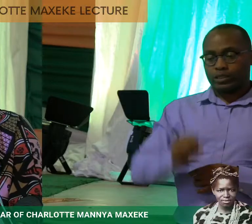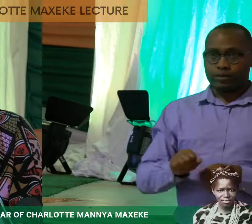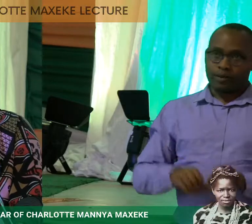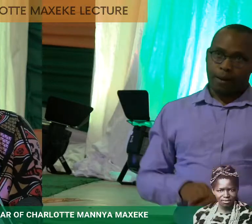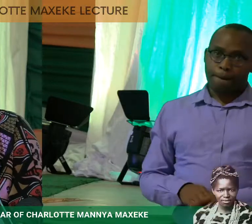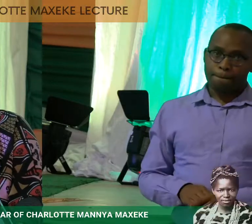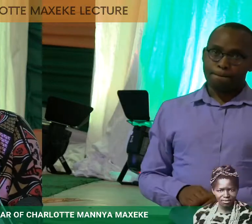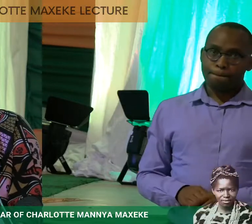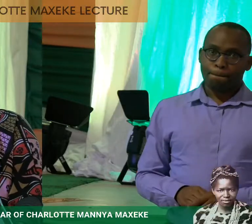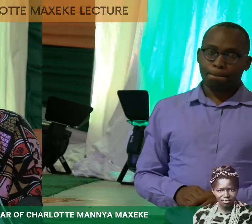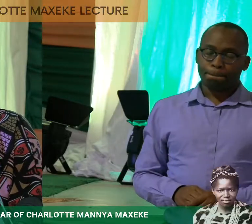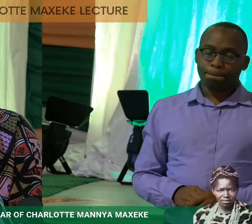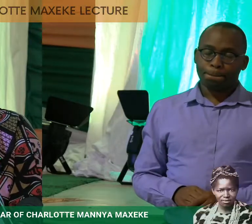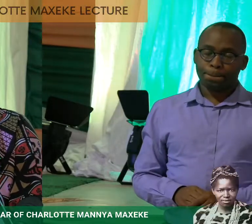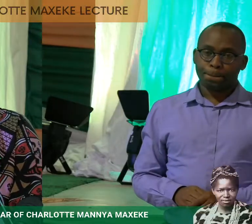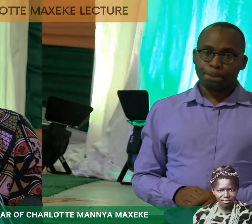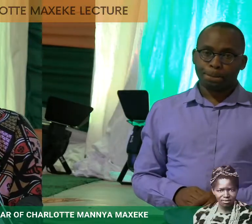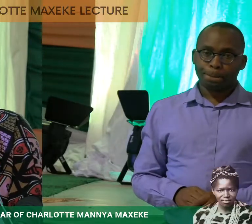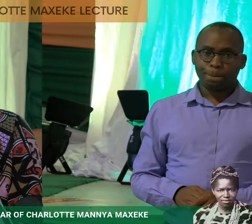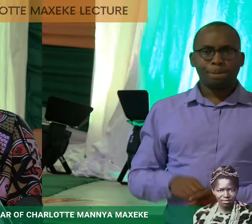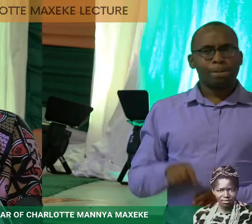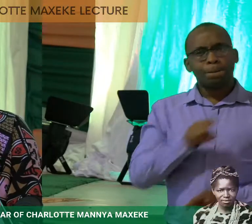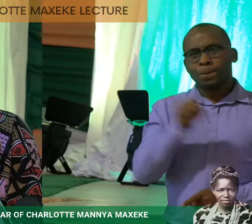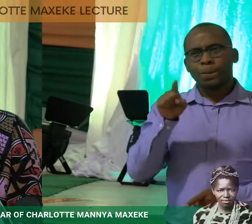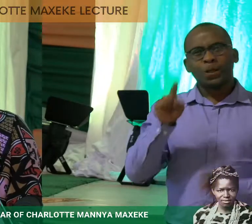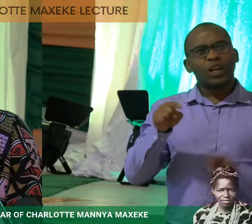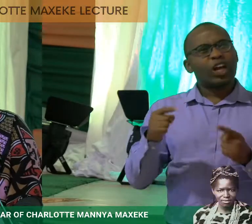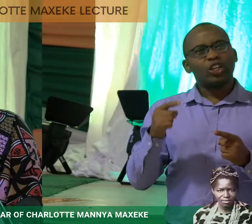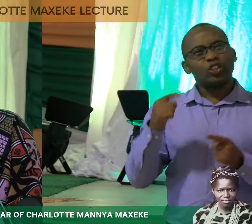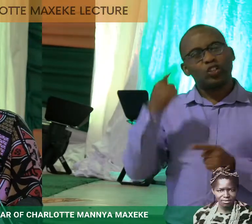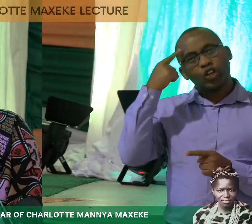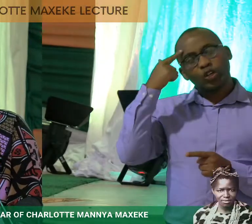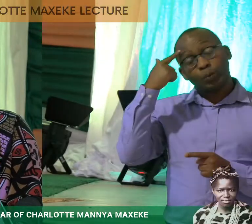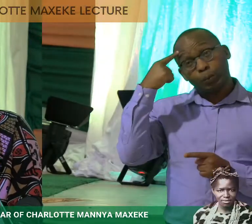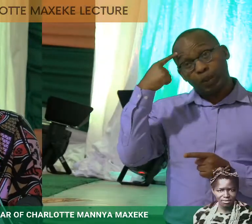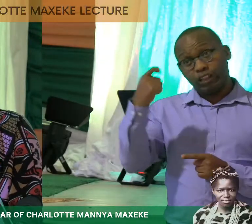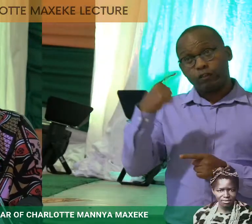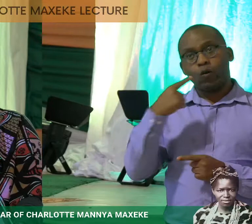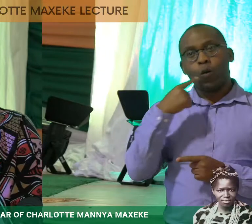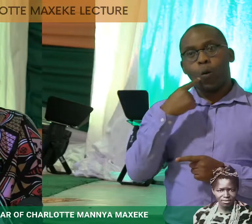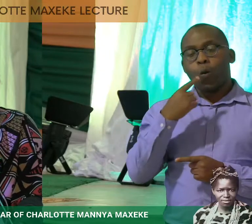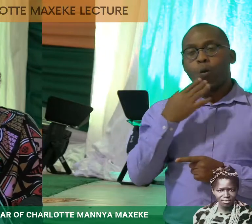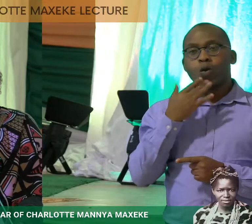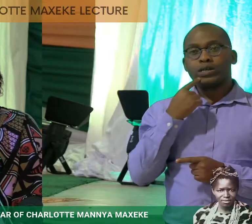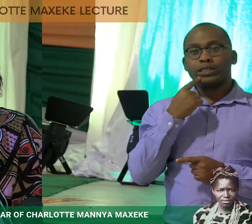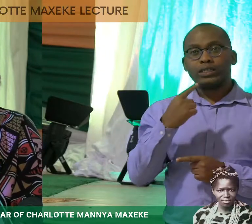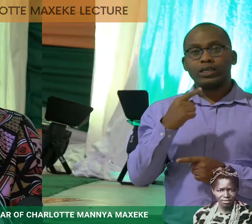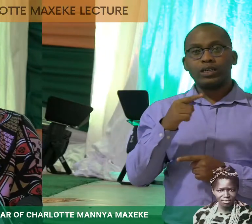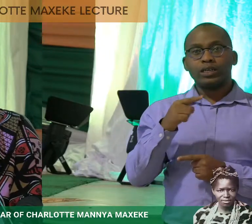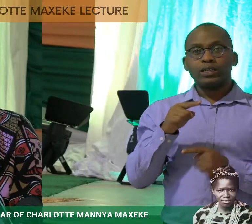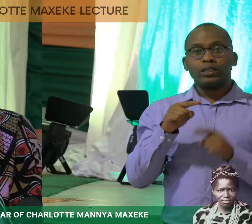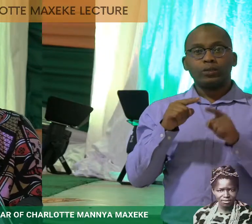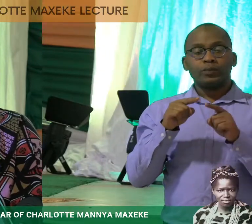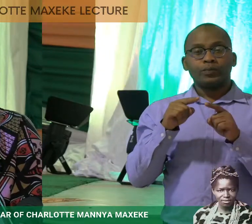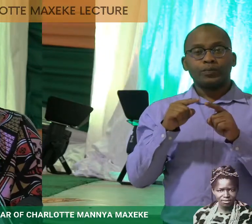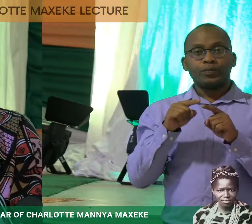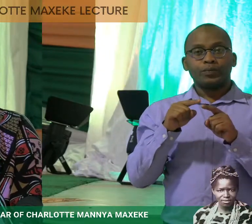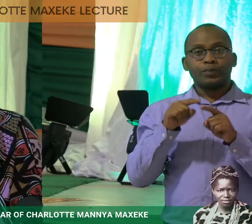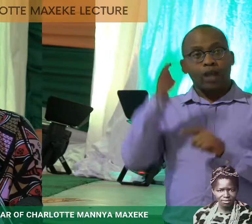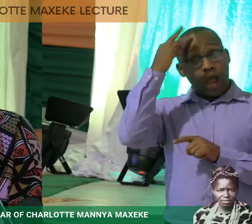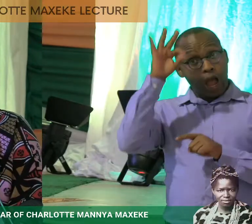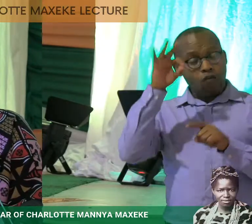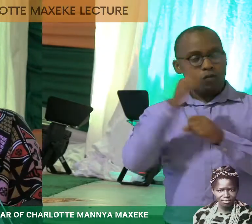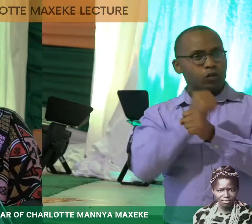Andinakukholeleka xa ndingathi okanye nabani na esithi urhulumente wedemokhrasi akenzanga nto okanye wenze